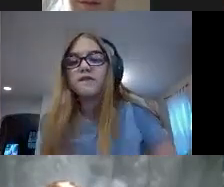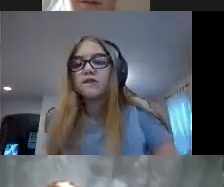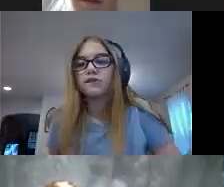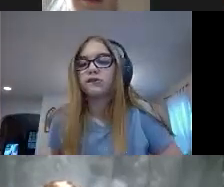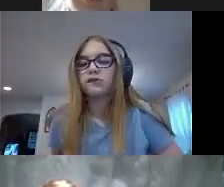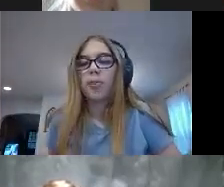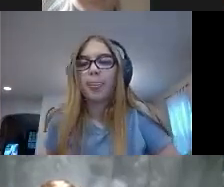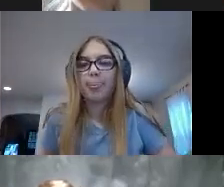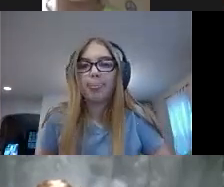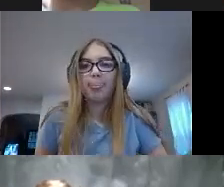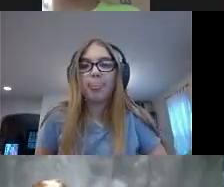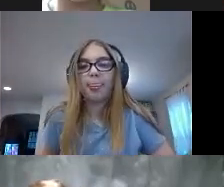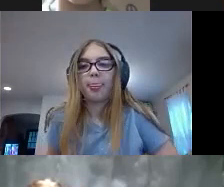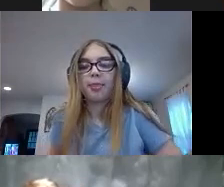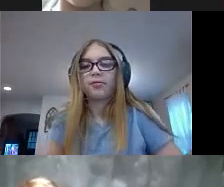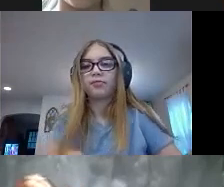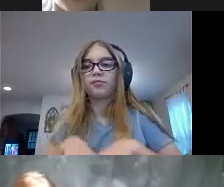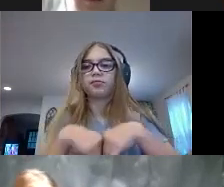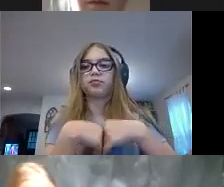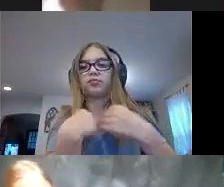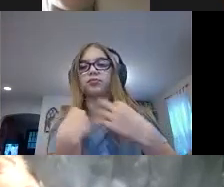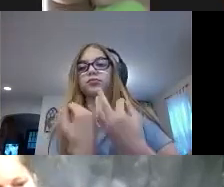often do we get asked about interpreting?